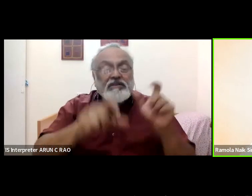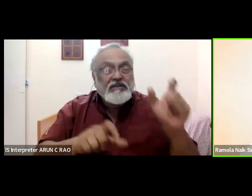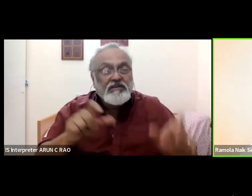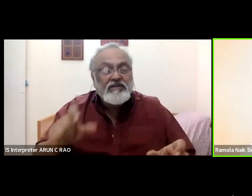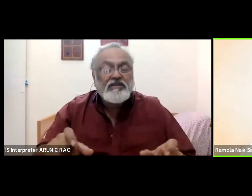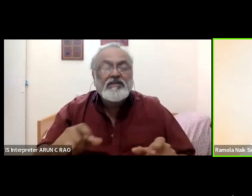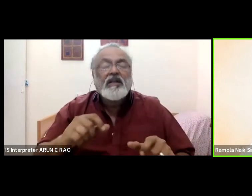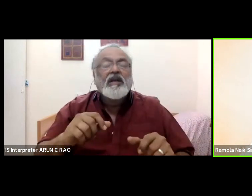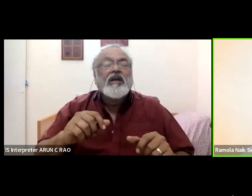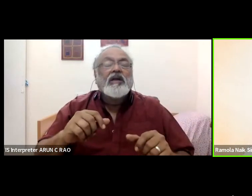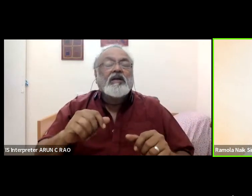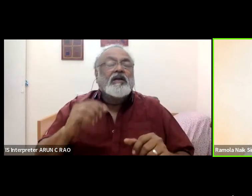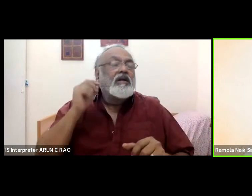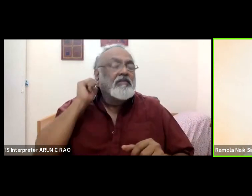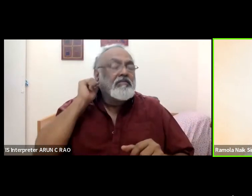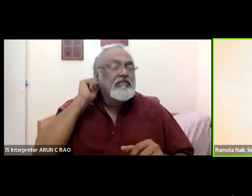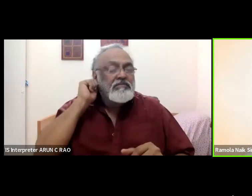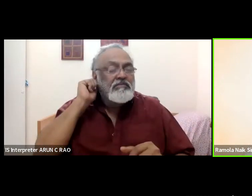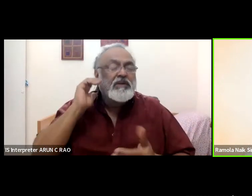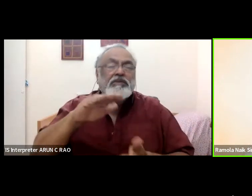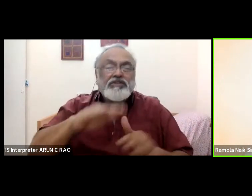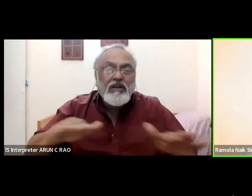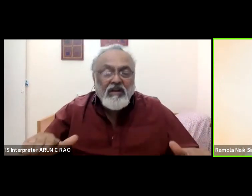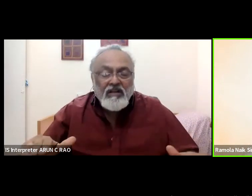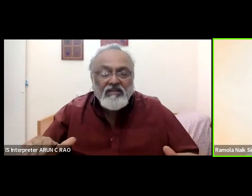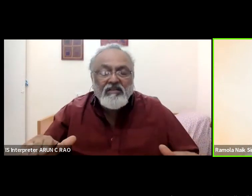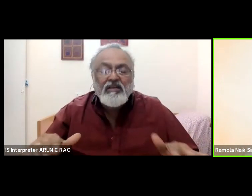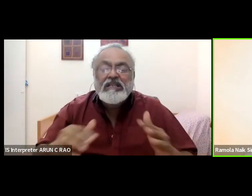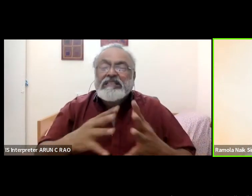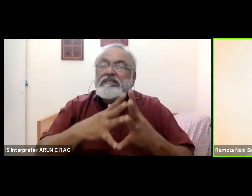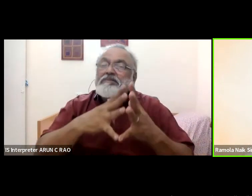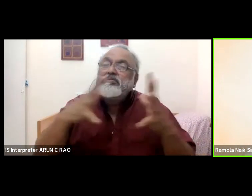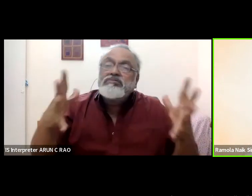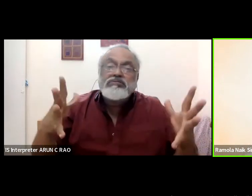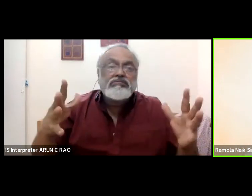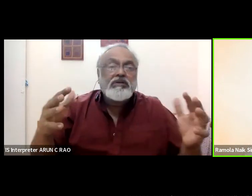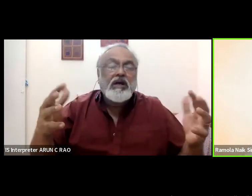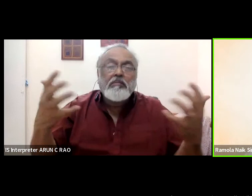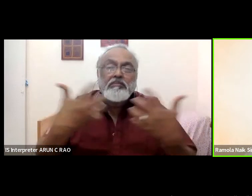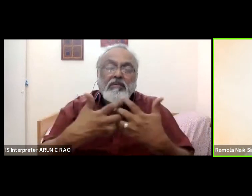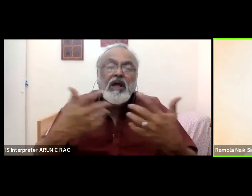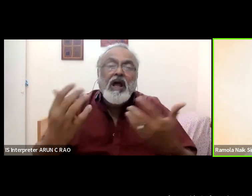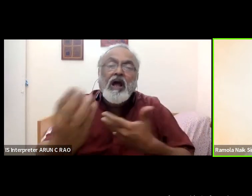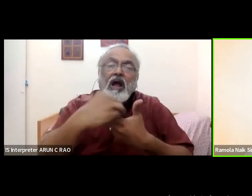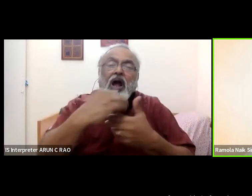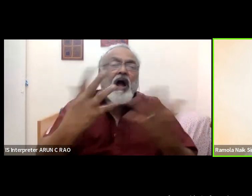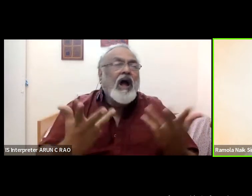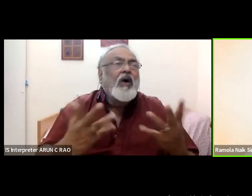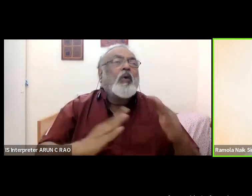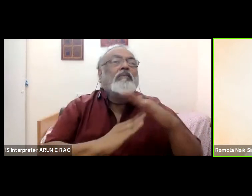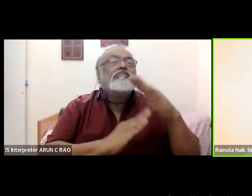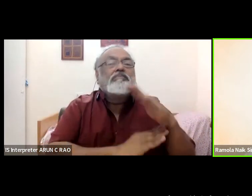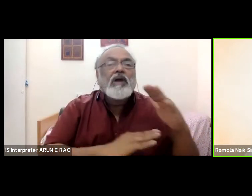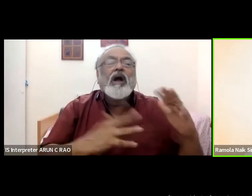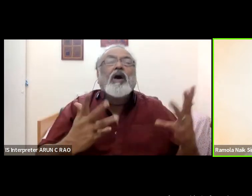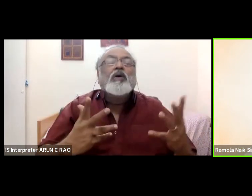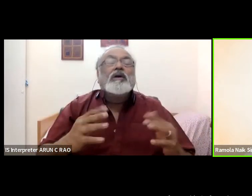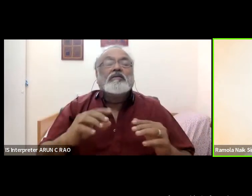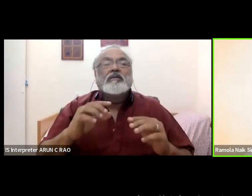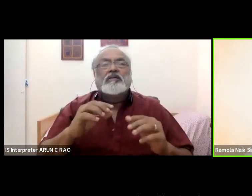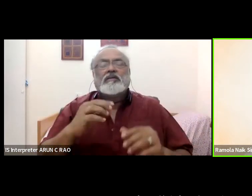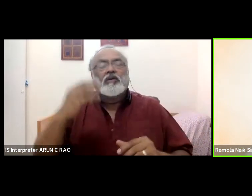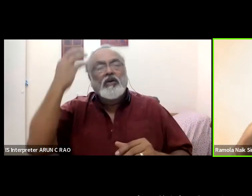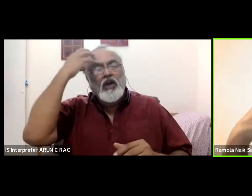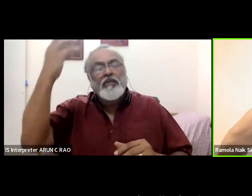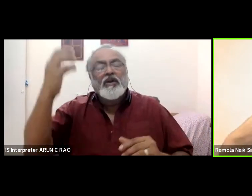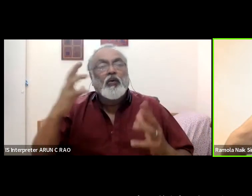children. We started from kind of, the economic benefits, because the government was very keen on